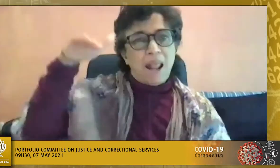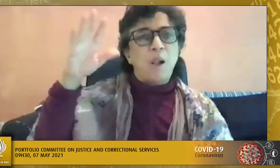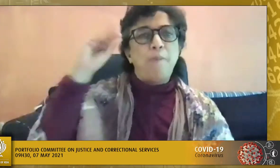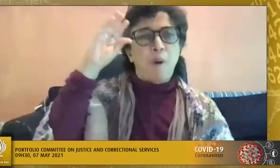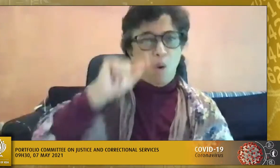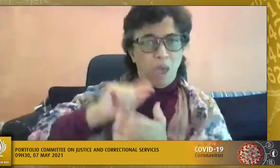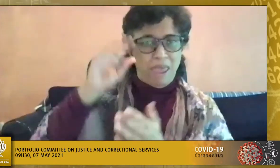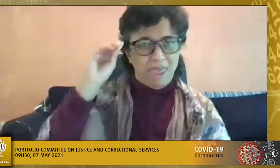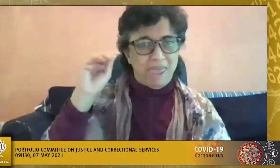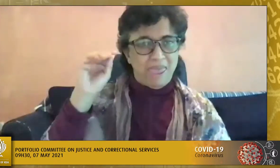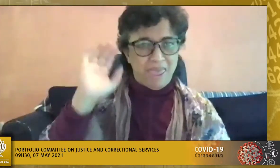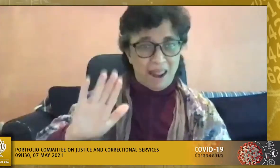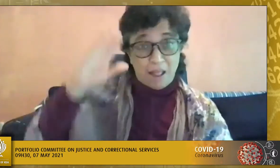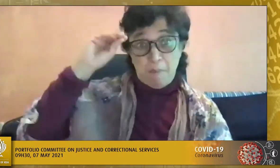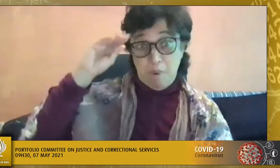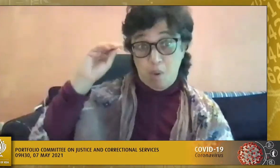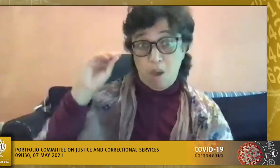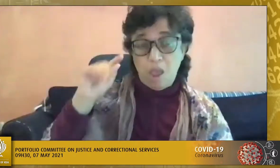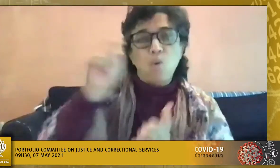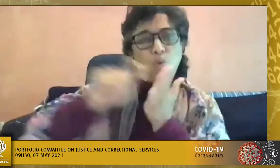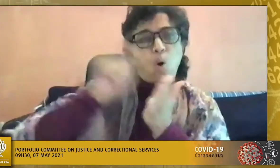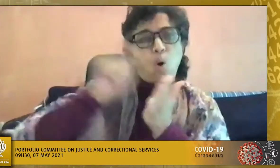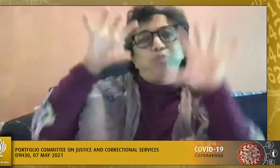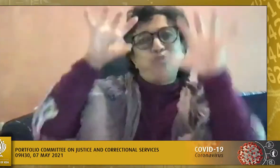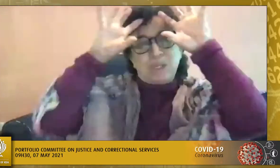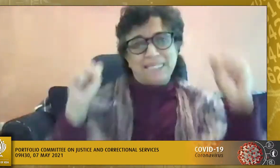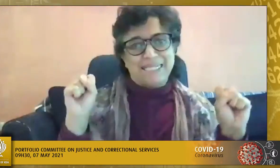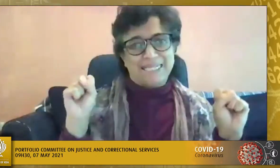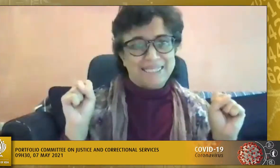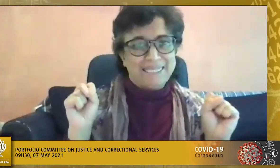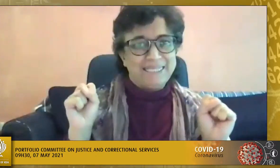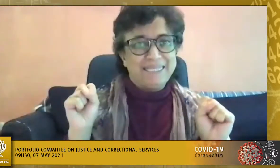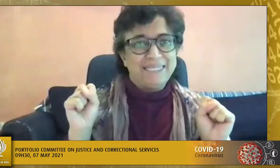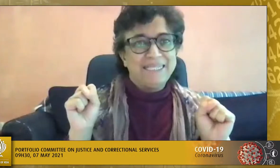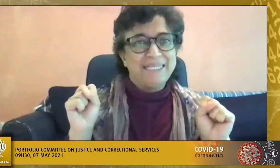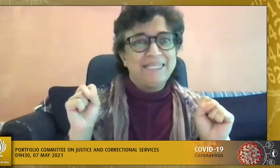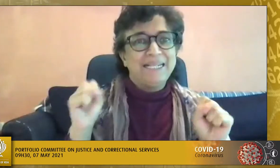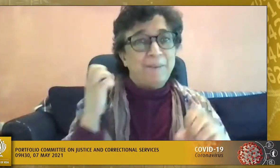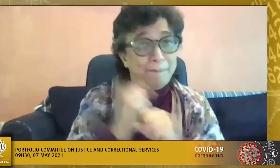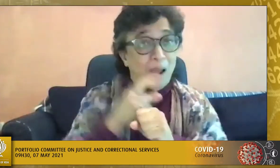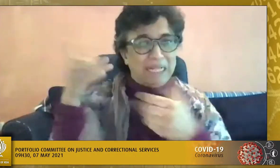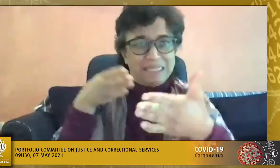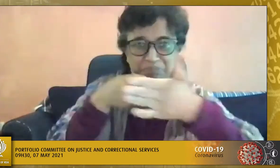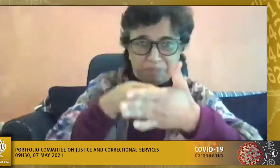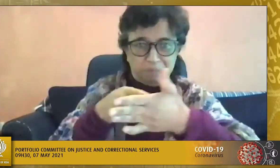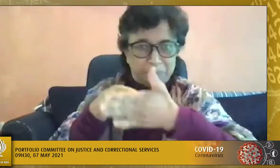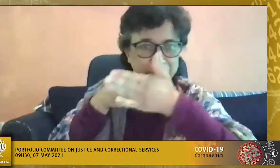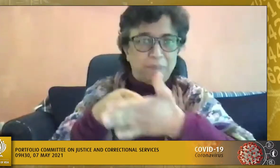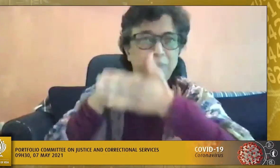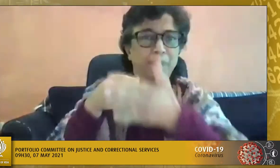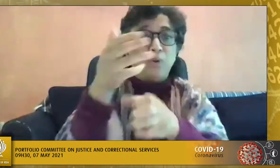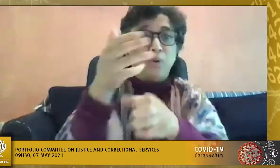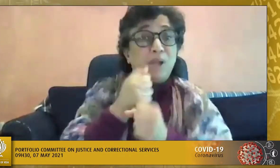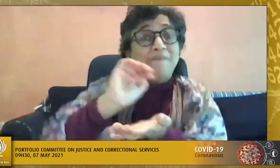office two months ago there was a little boy who wrote to the president